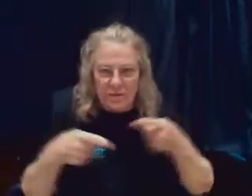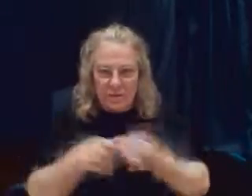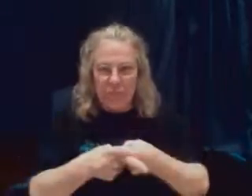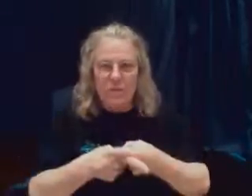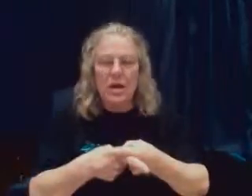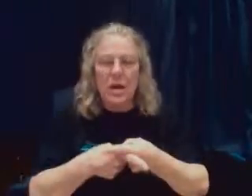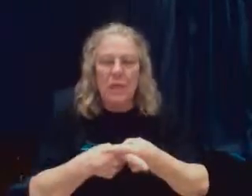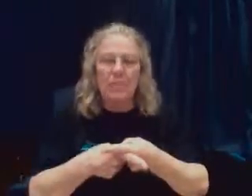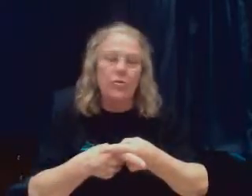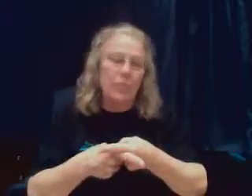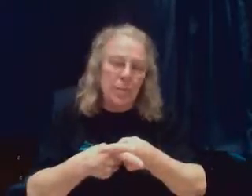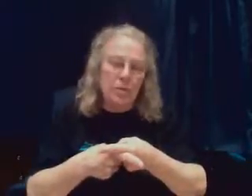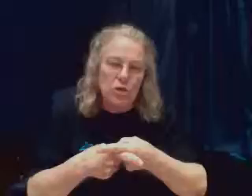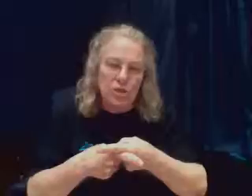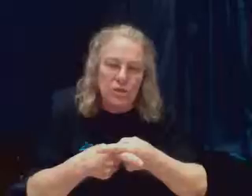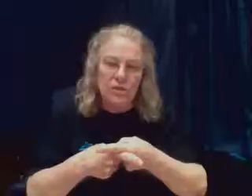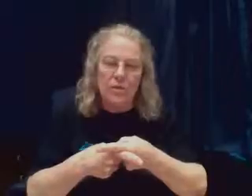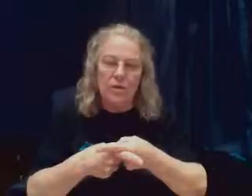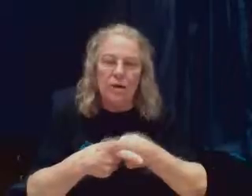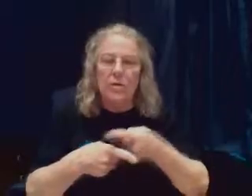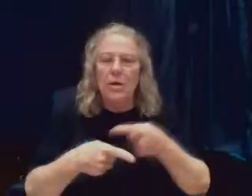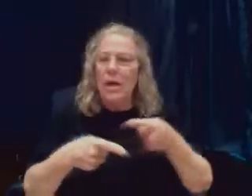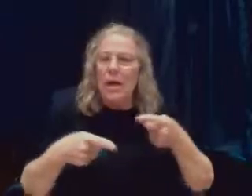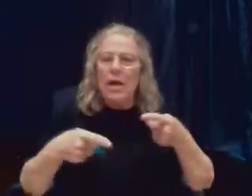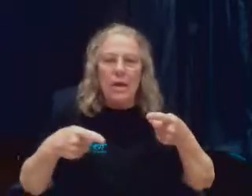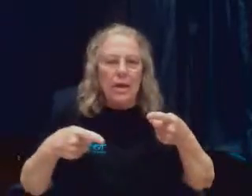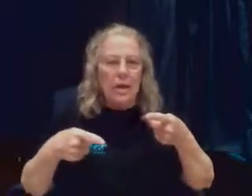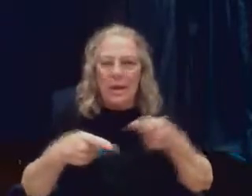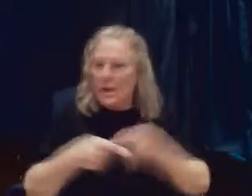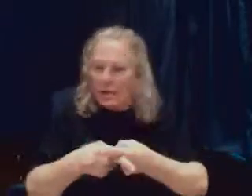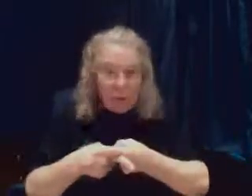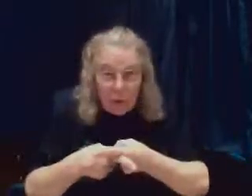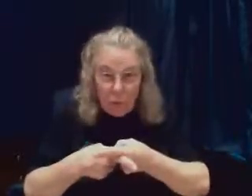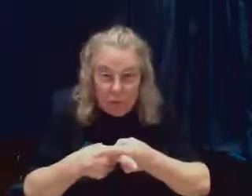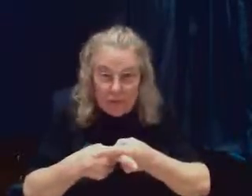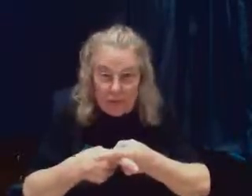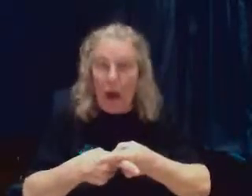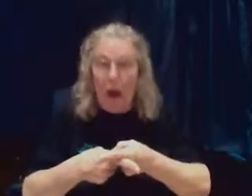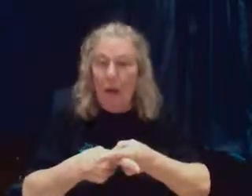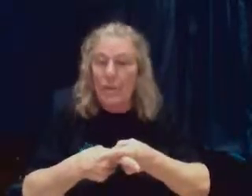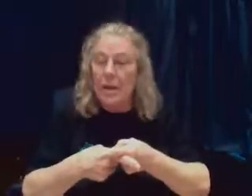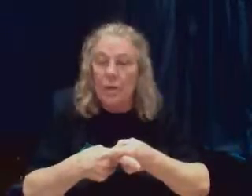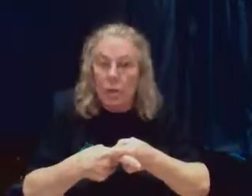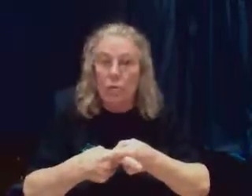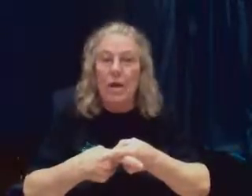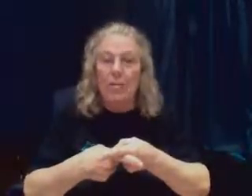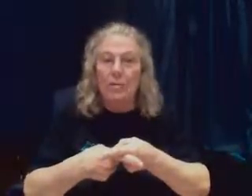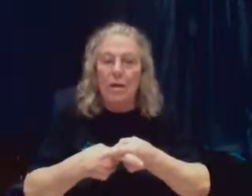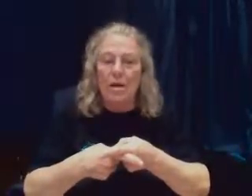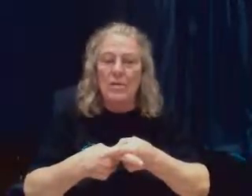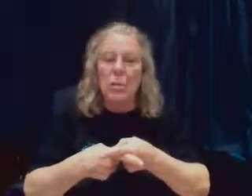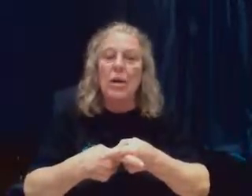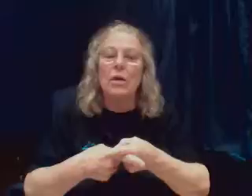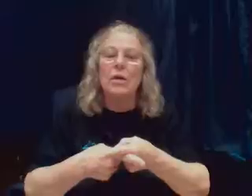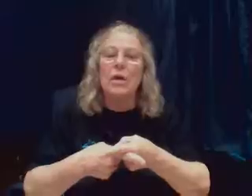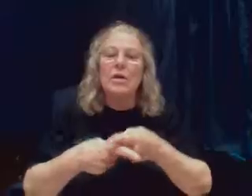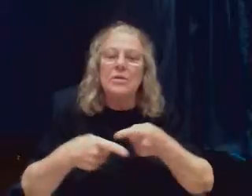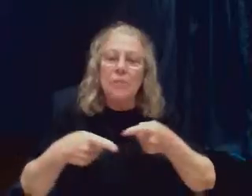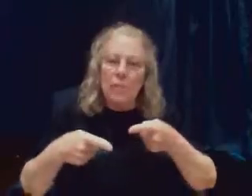same time. If you remember Jesus in the garden, he didn't really want to die, but he knew that was God's will. So there